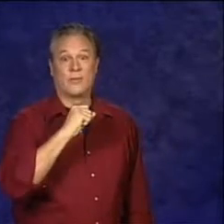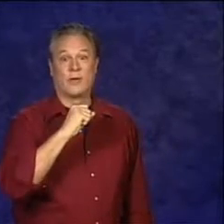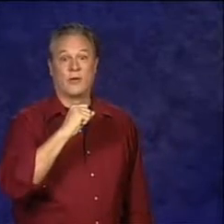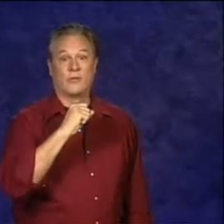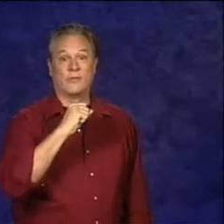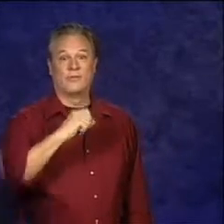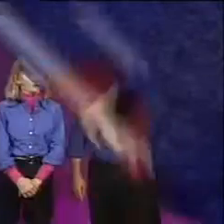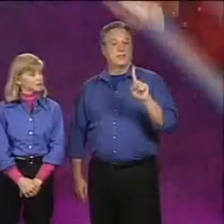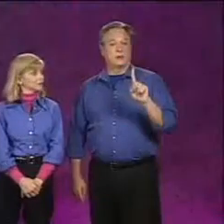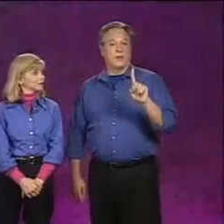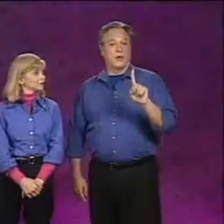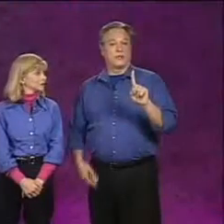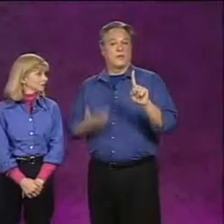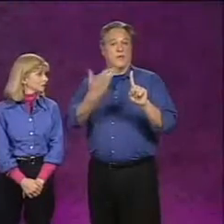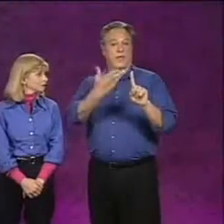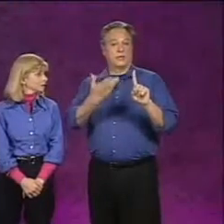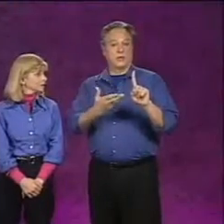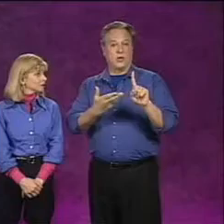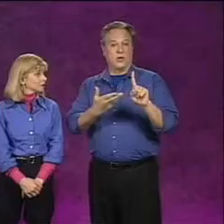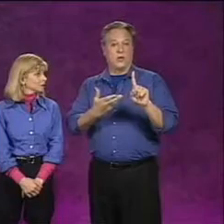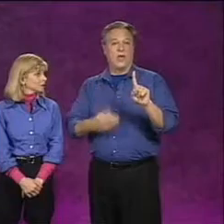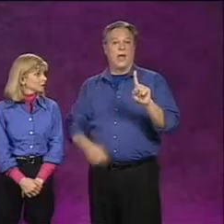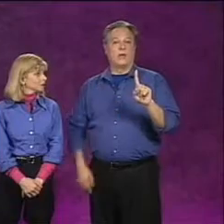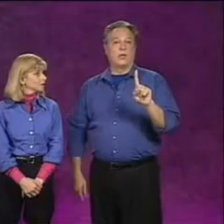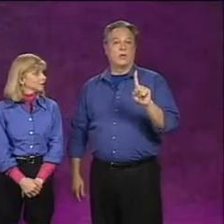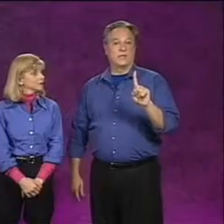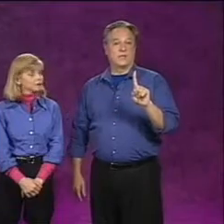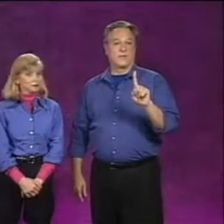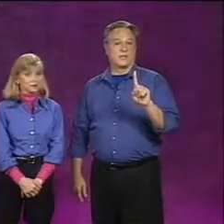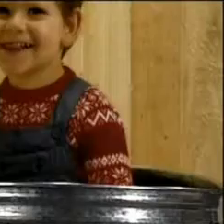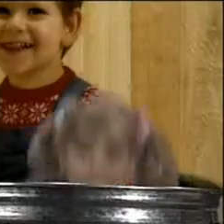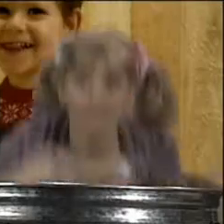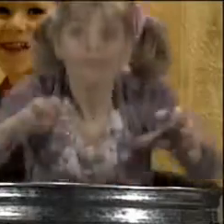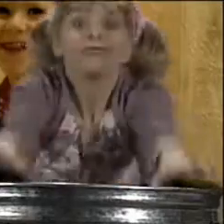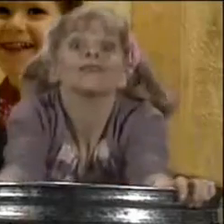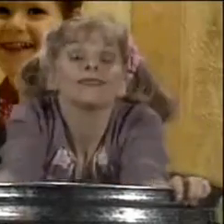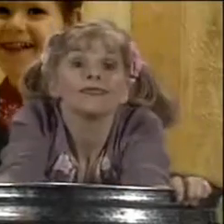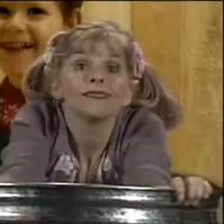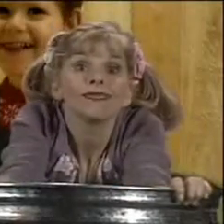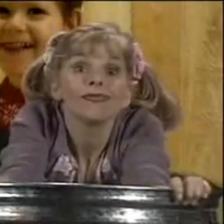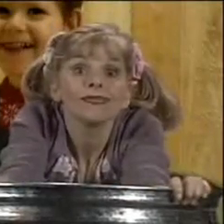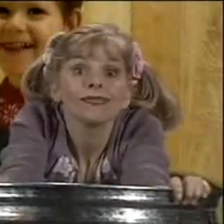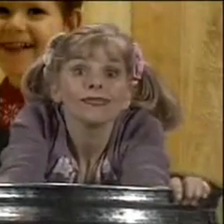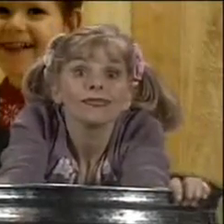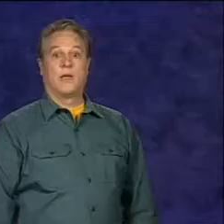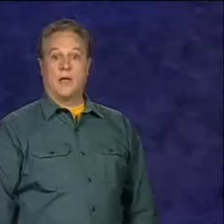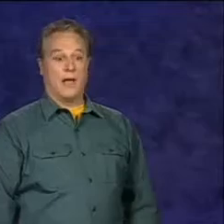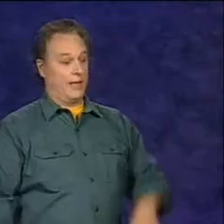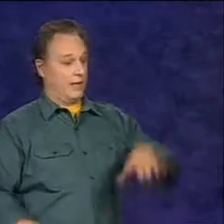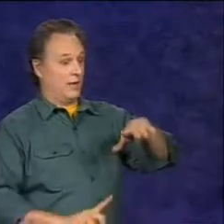them. In Lesson 10, you learned that you can use your index finger to represent a person from head to toe,